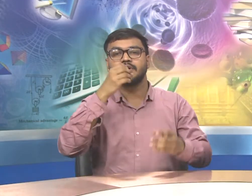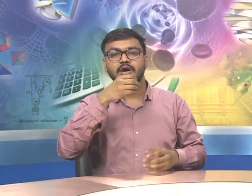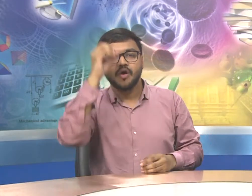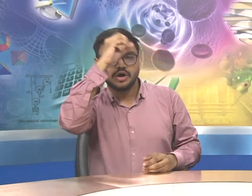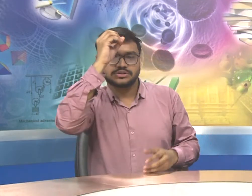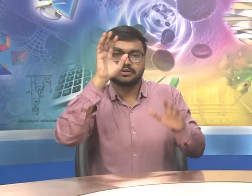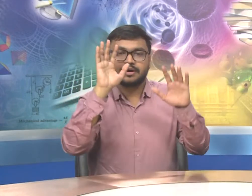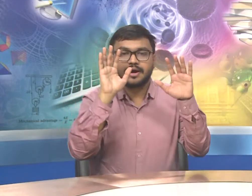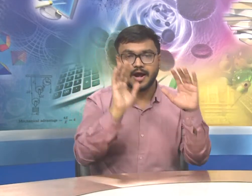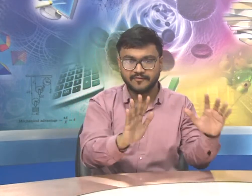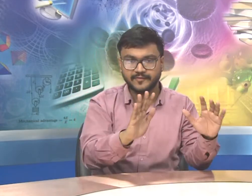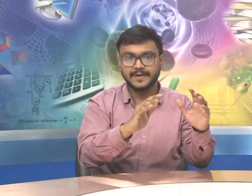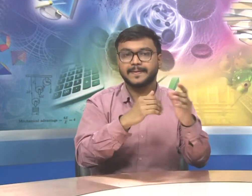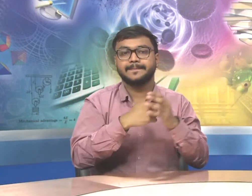etc.